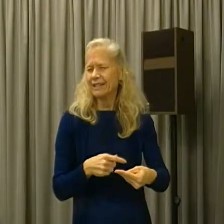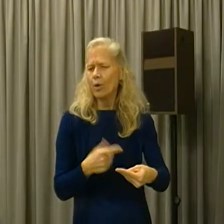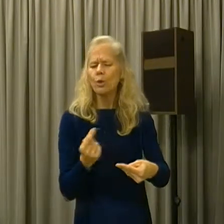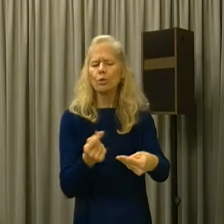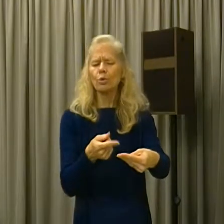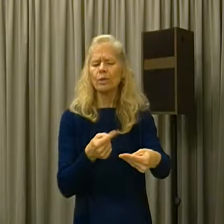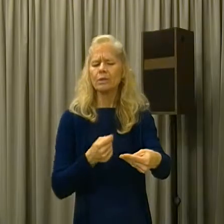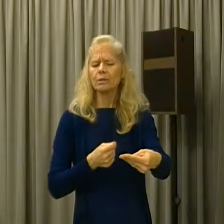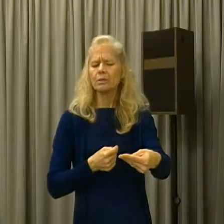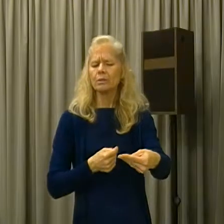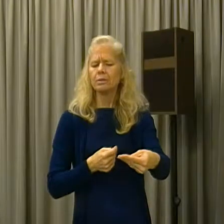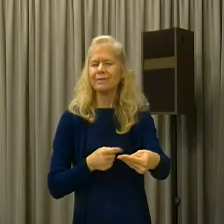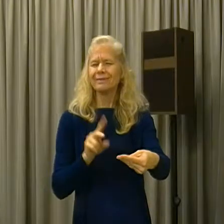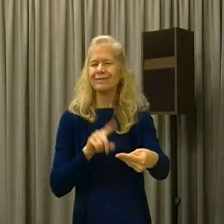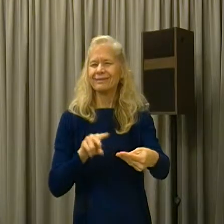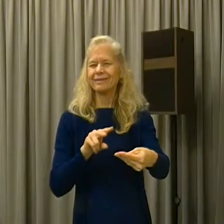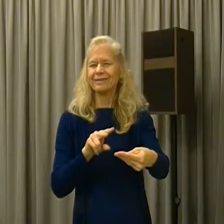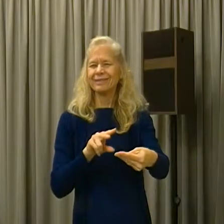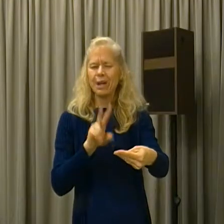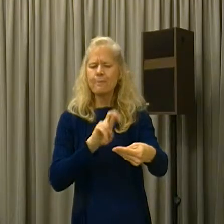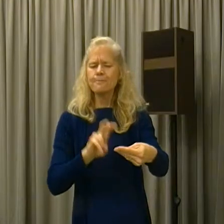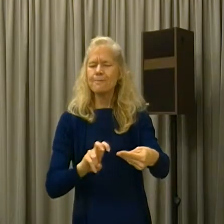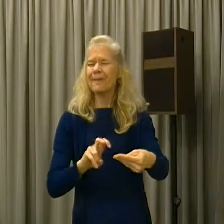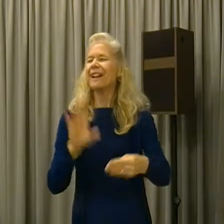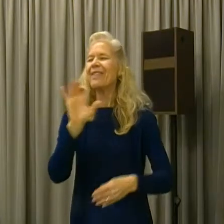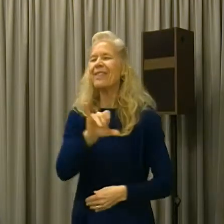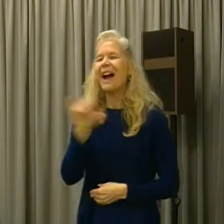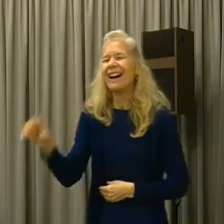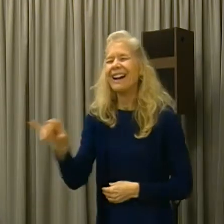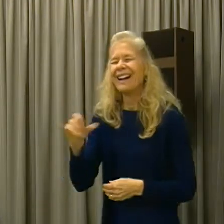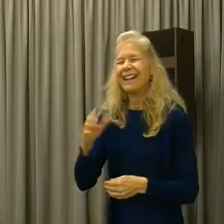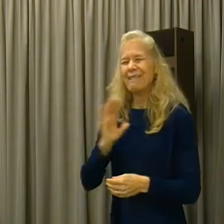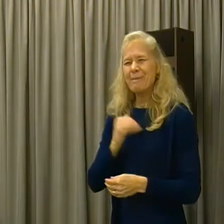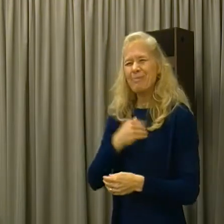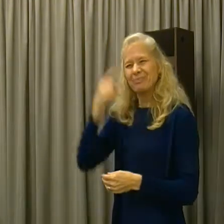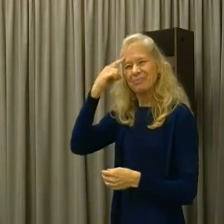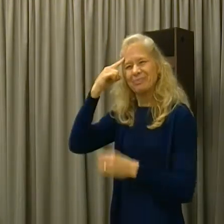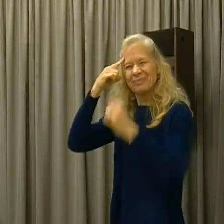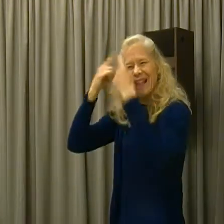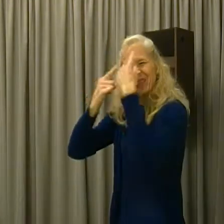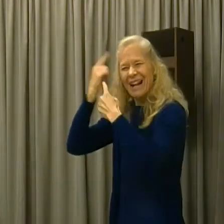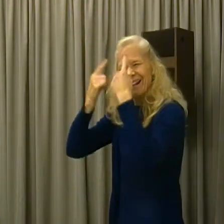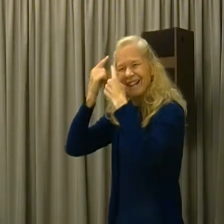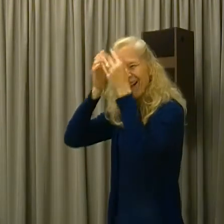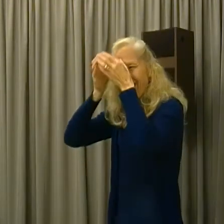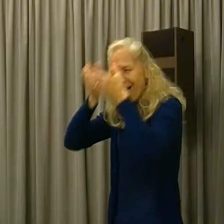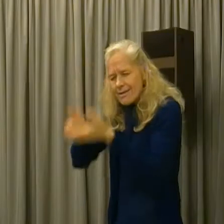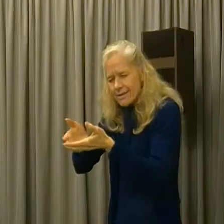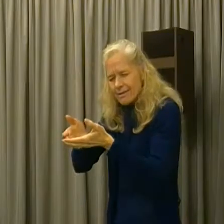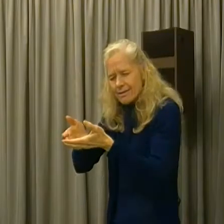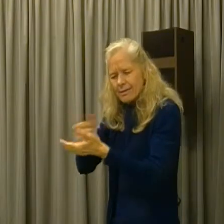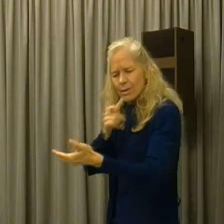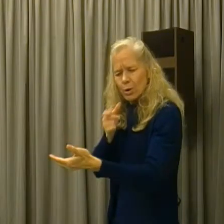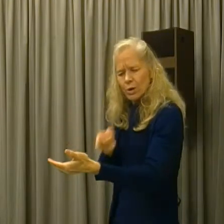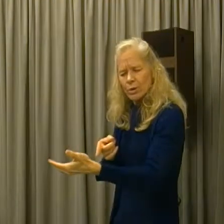about those things. Thought inspection. That'll lead us to point number 4, thought rejection.